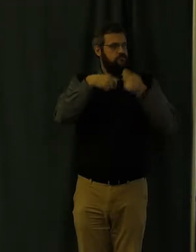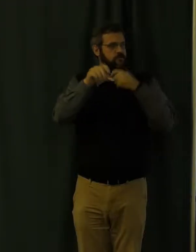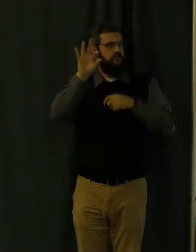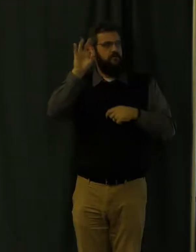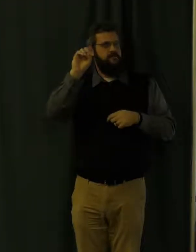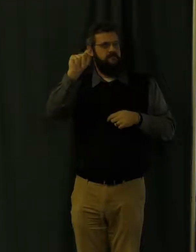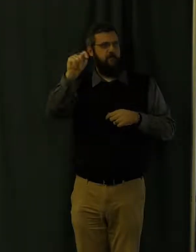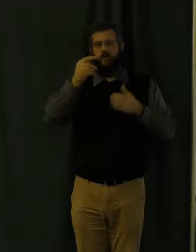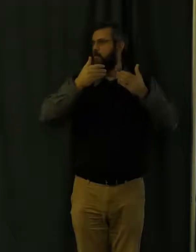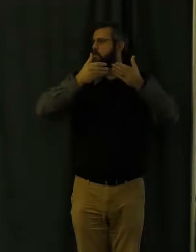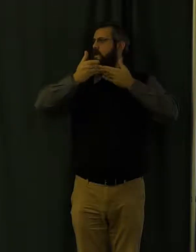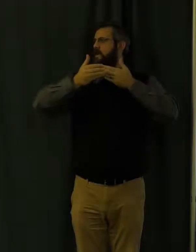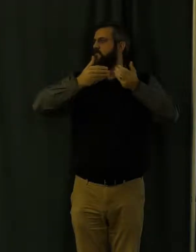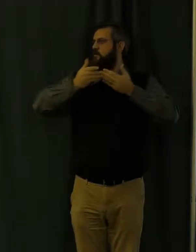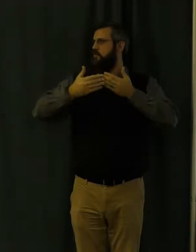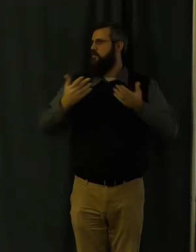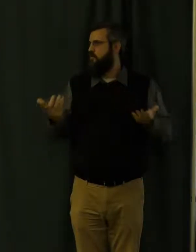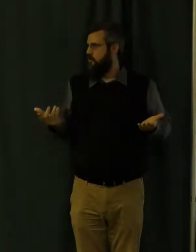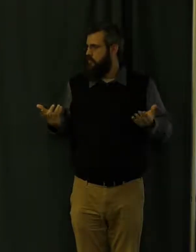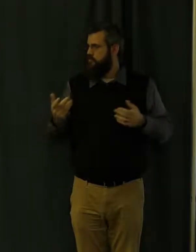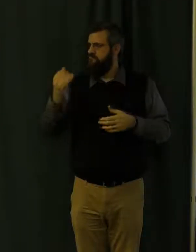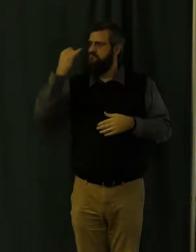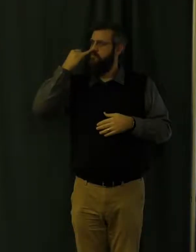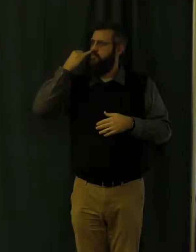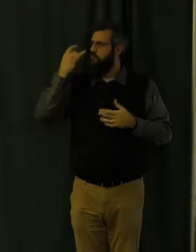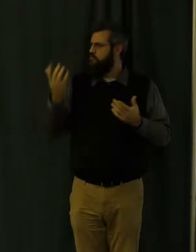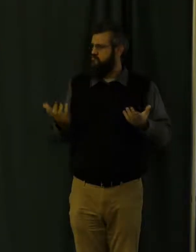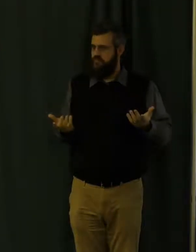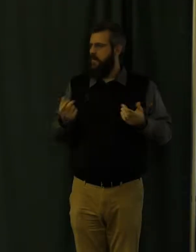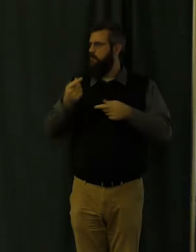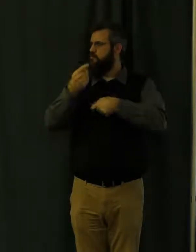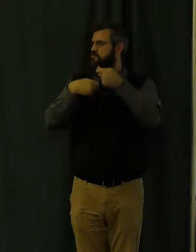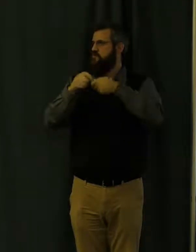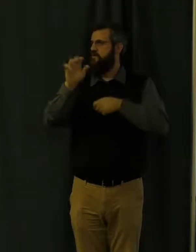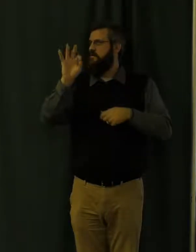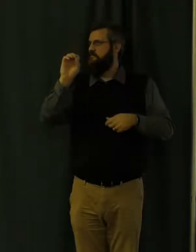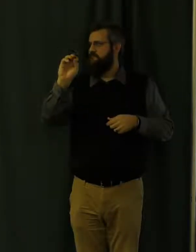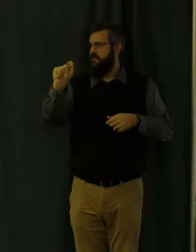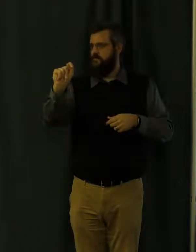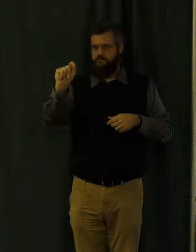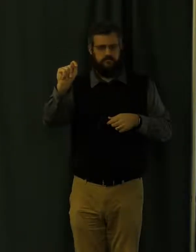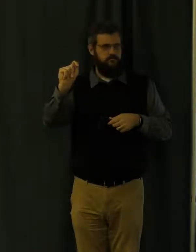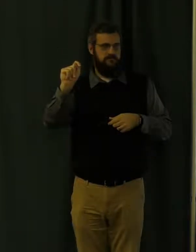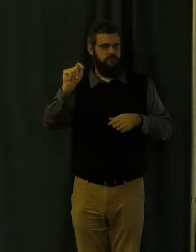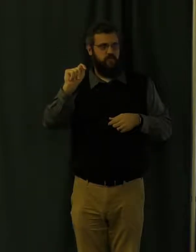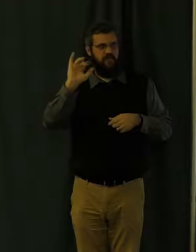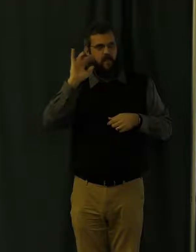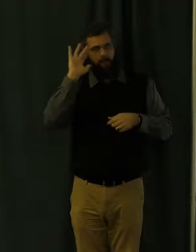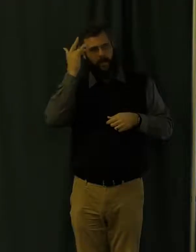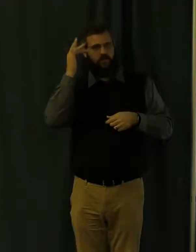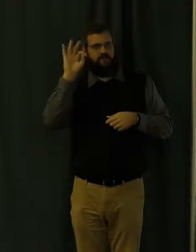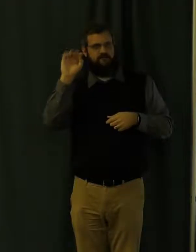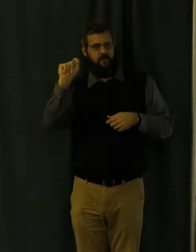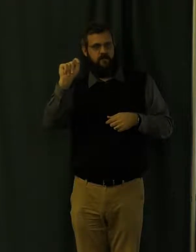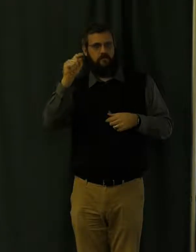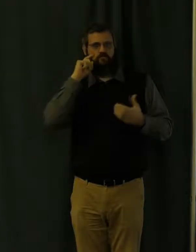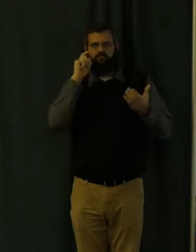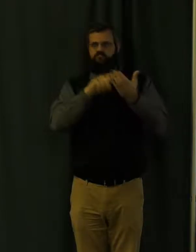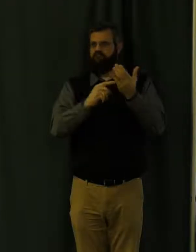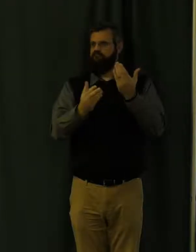Okay. So let's say I'm just going to change the font to this obnoxious one so we can tell it's been